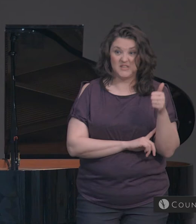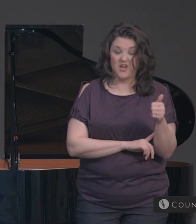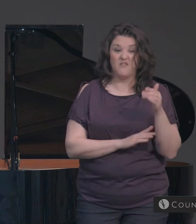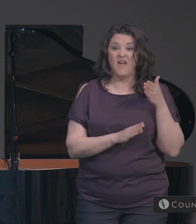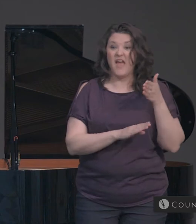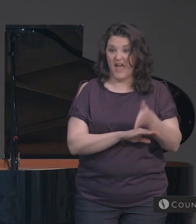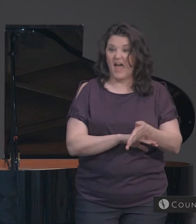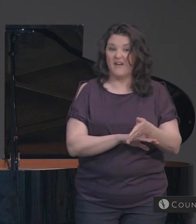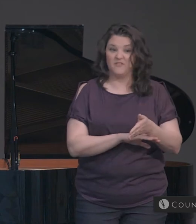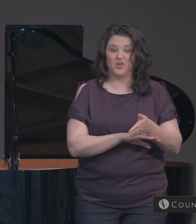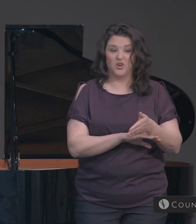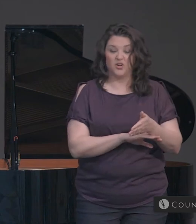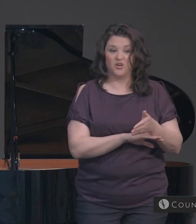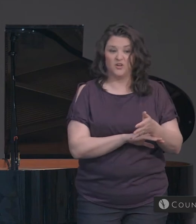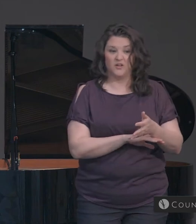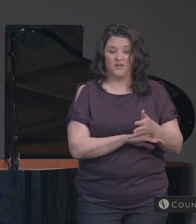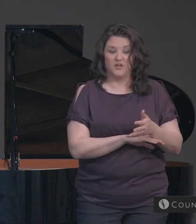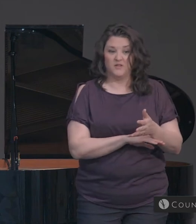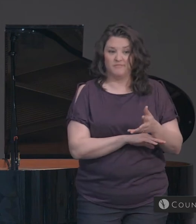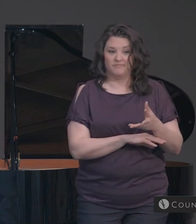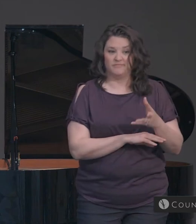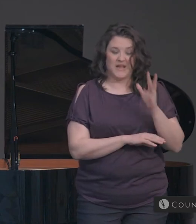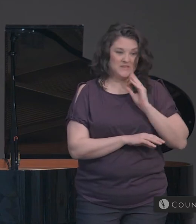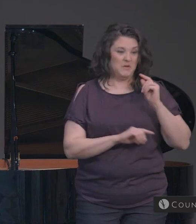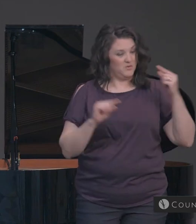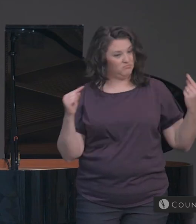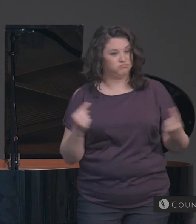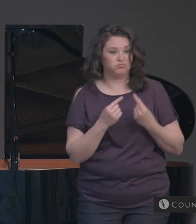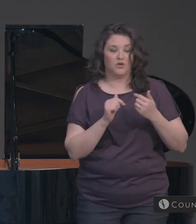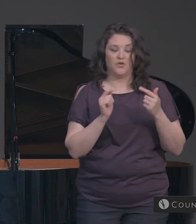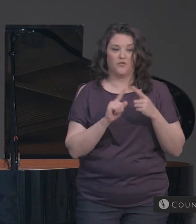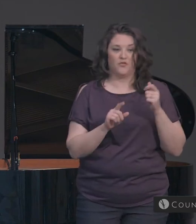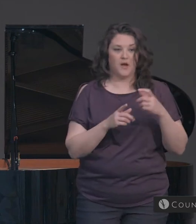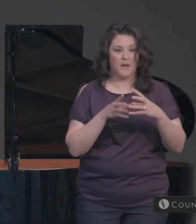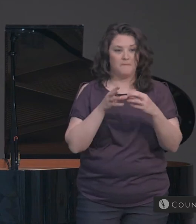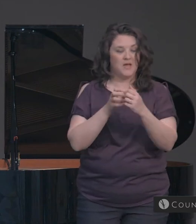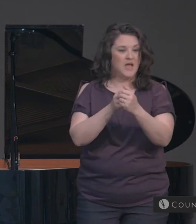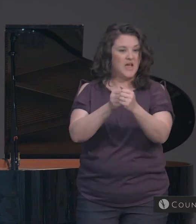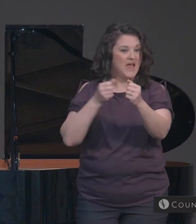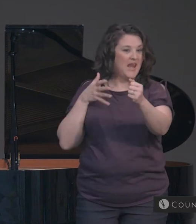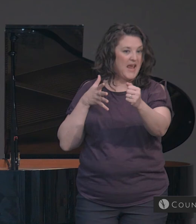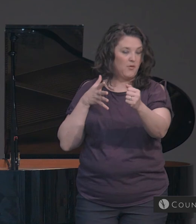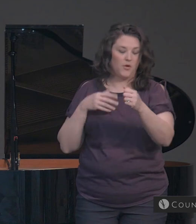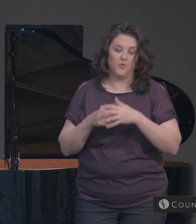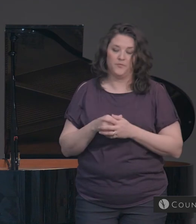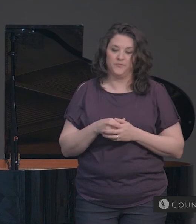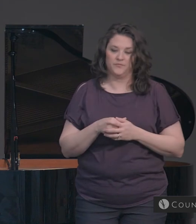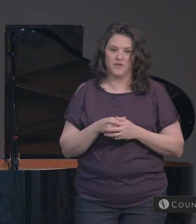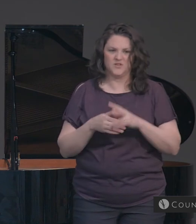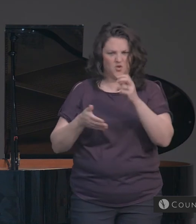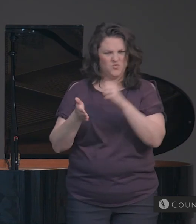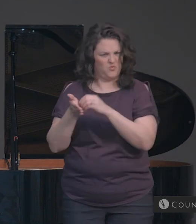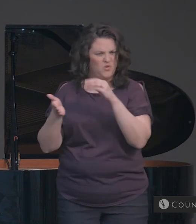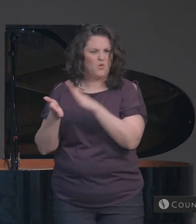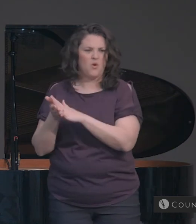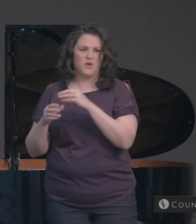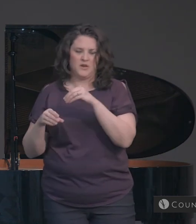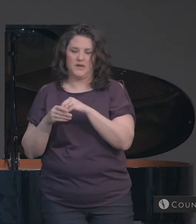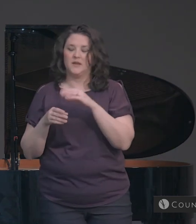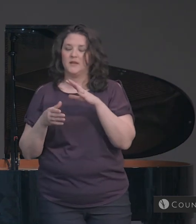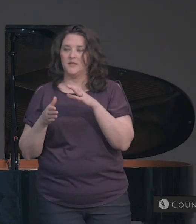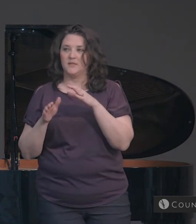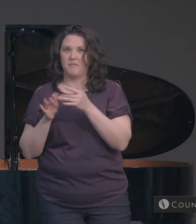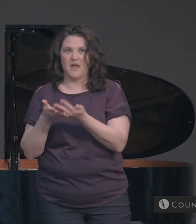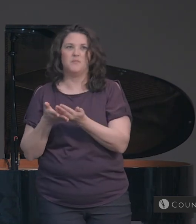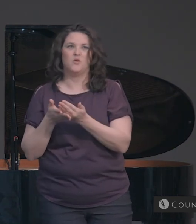by a certainly fatal arrow. This was recorded for us in 1 Samuel 31, verses 3 and 4, says this, "The battle